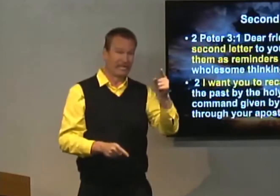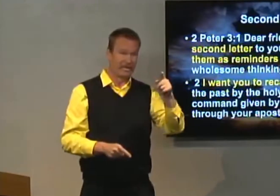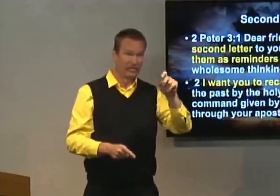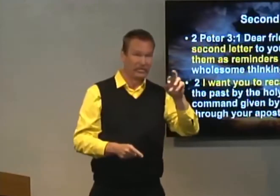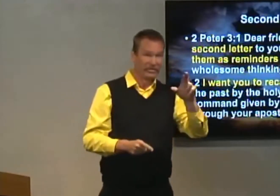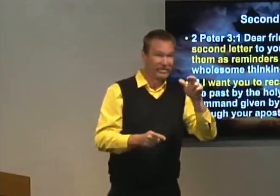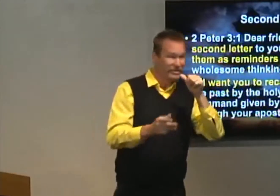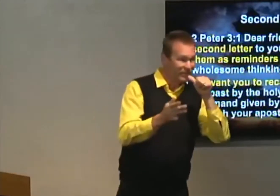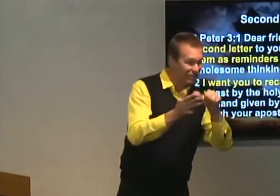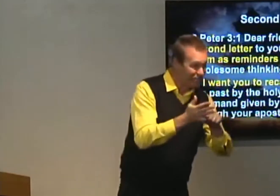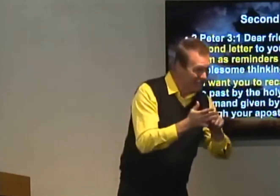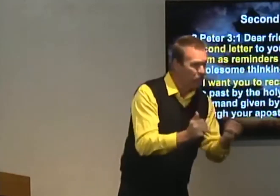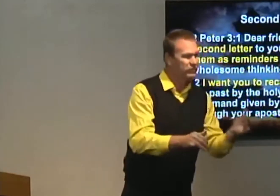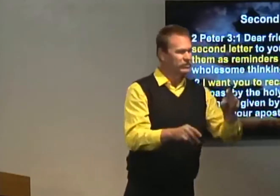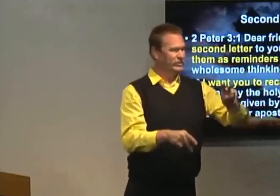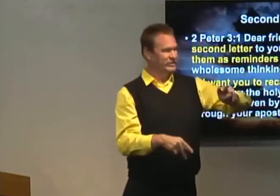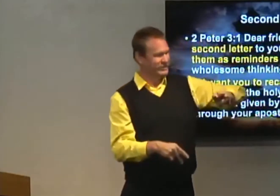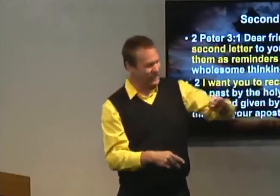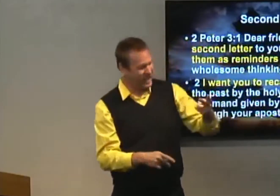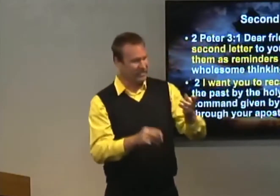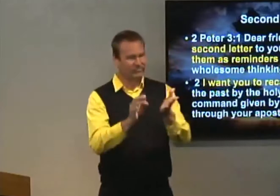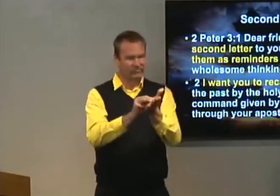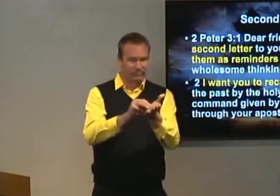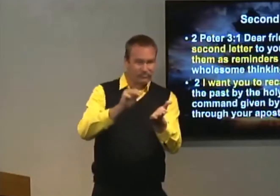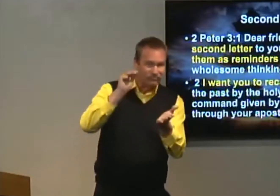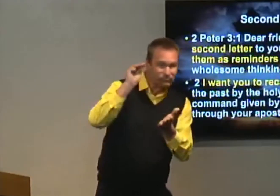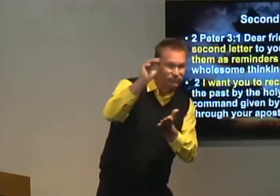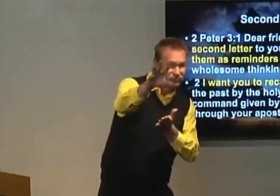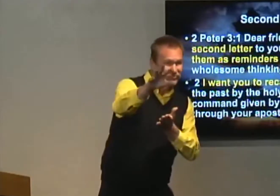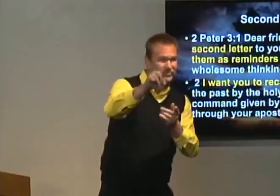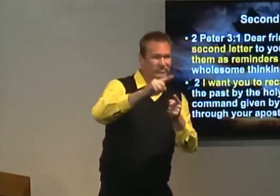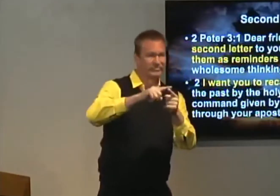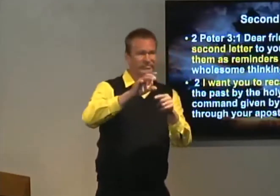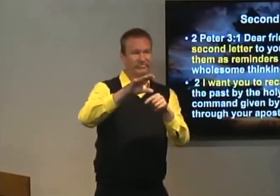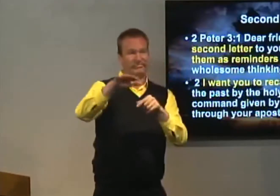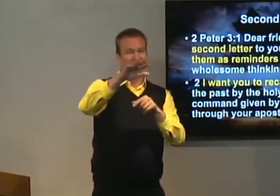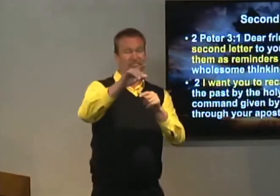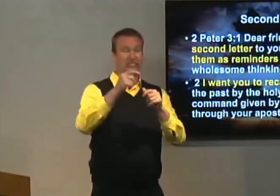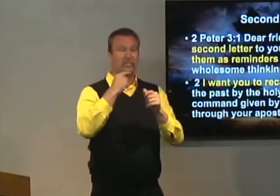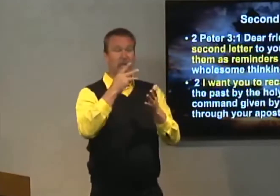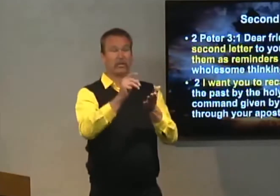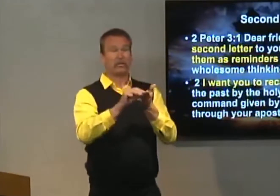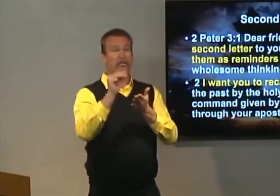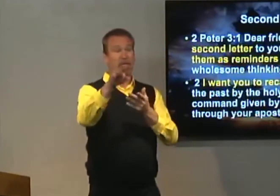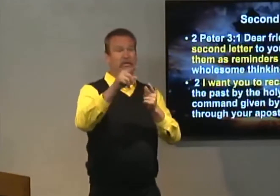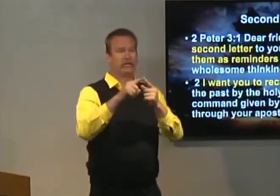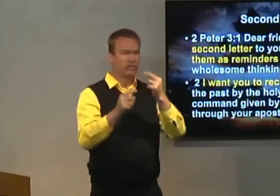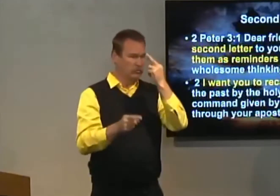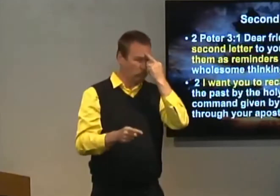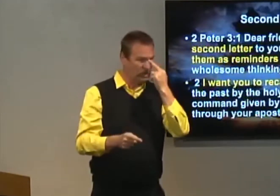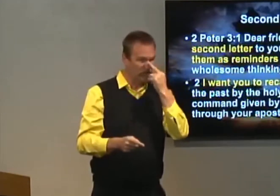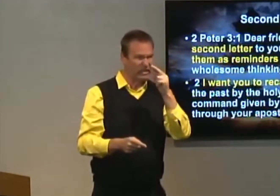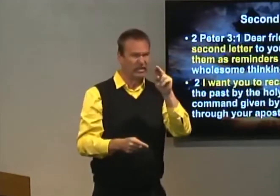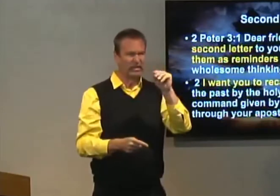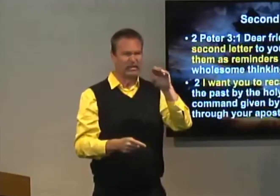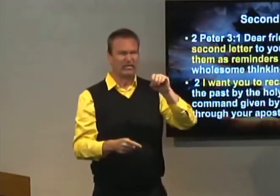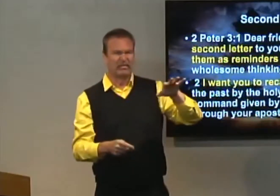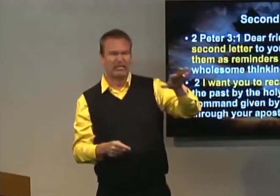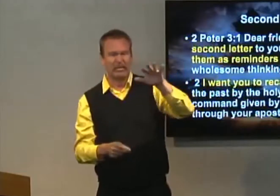Before, in 1 Peter, that letter. So now he's saying, I'm sending you another one. I'm sending you another missive, you know, and he was sending it